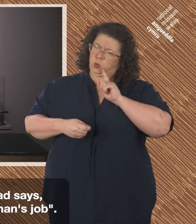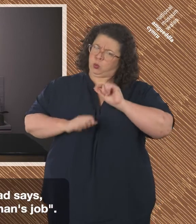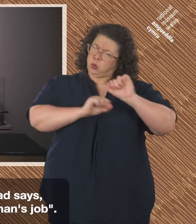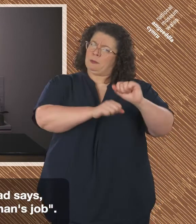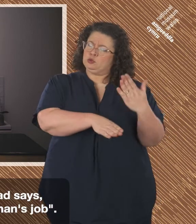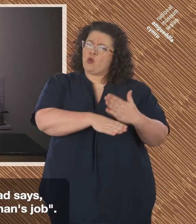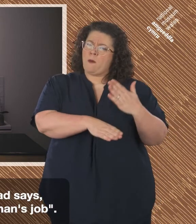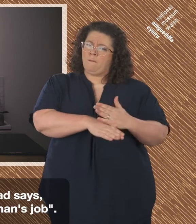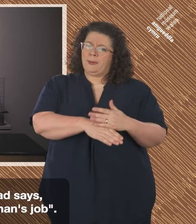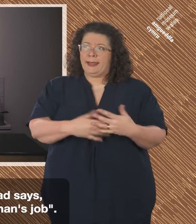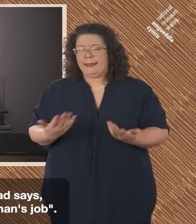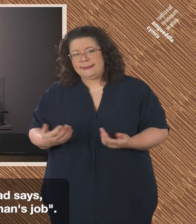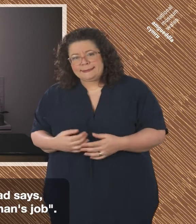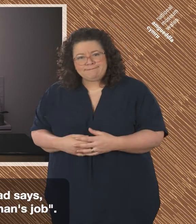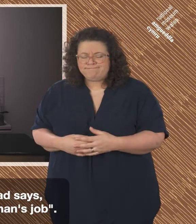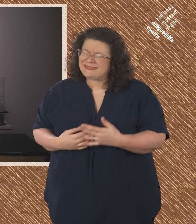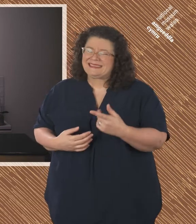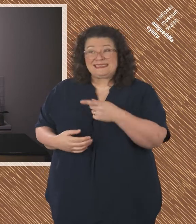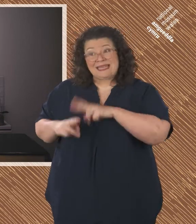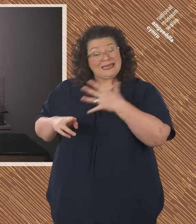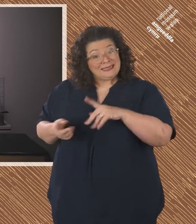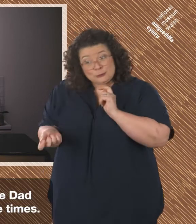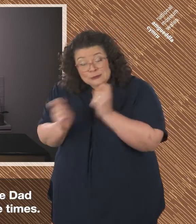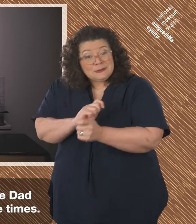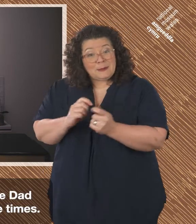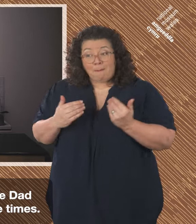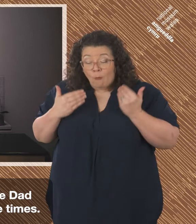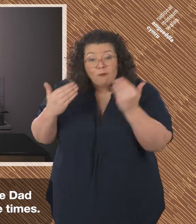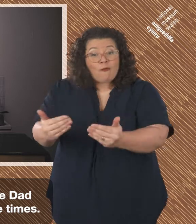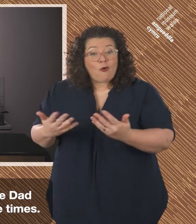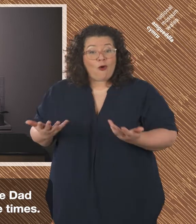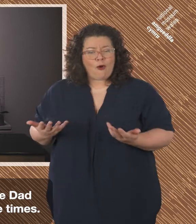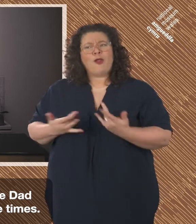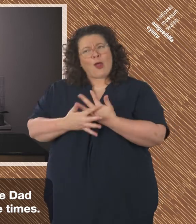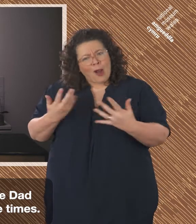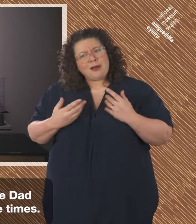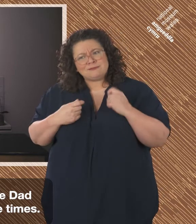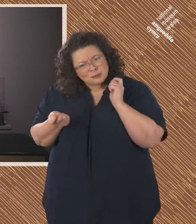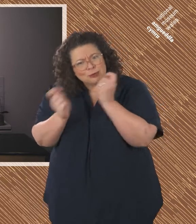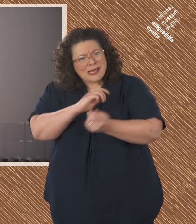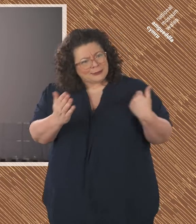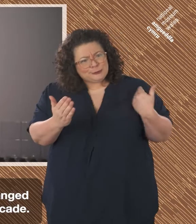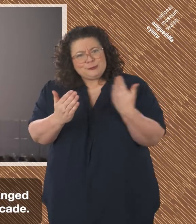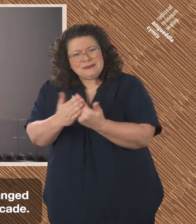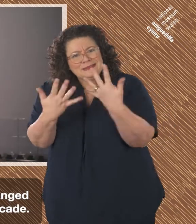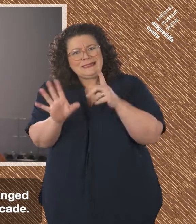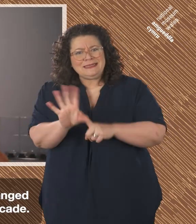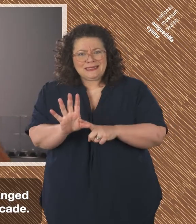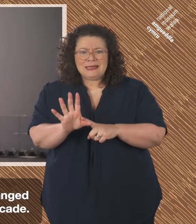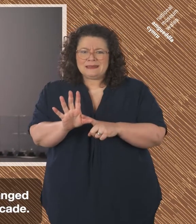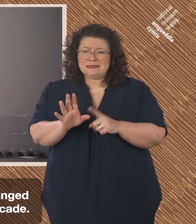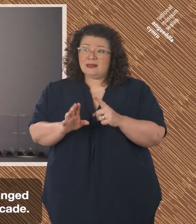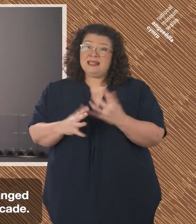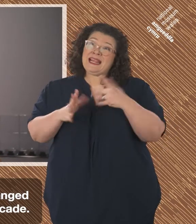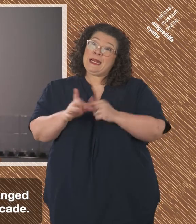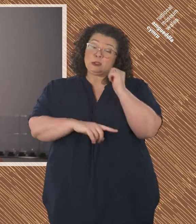dad says cooking is a woman's job. It's about time dad moved with the times. A lot has changed